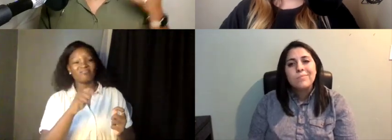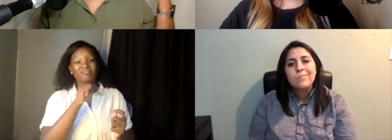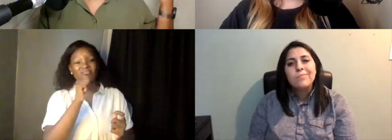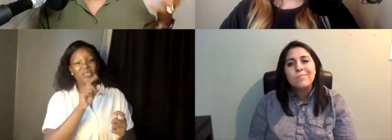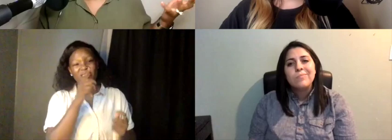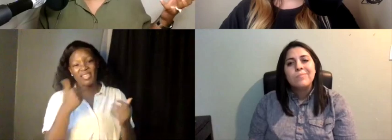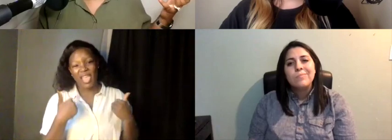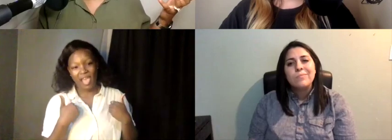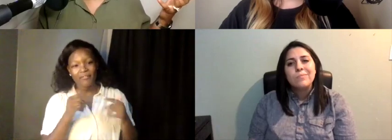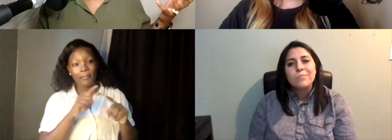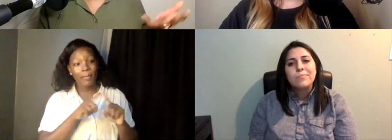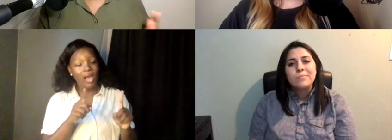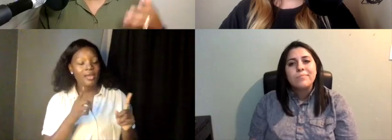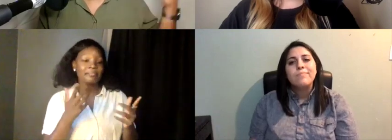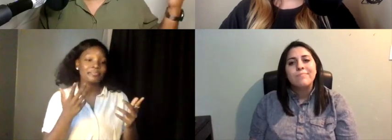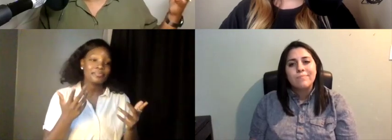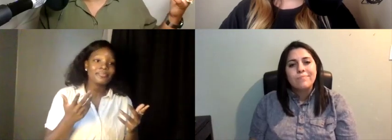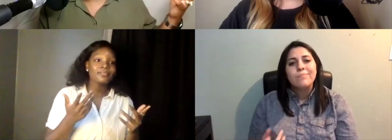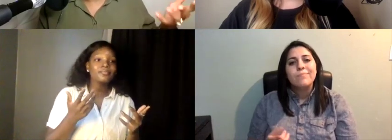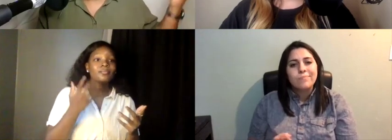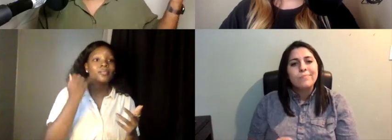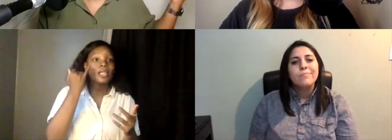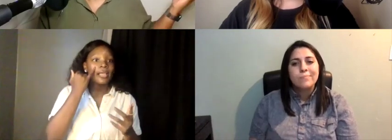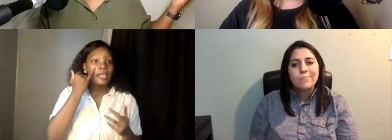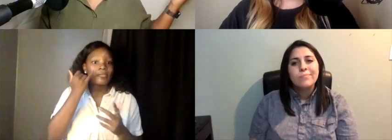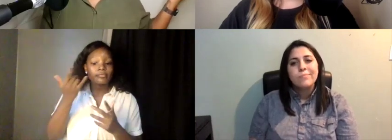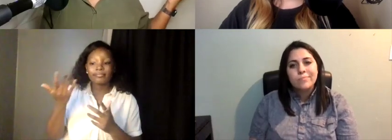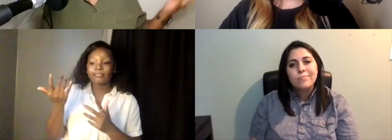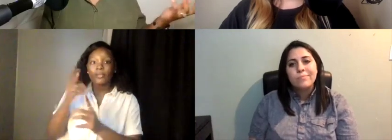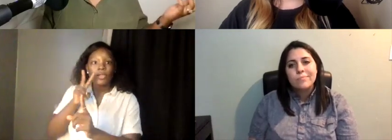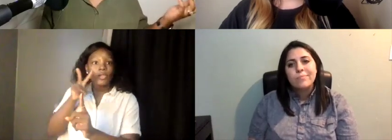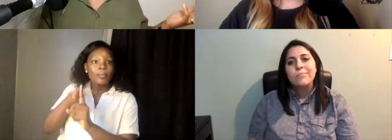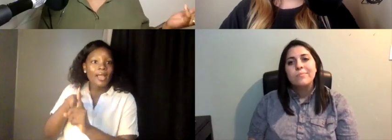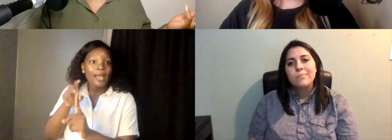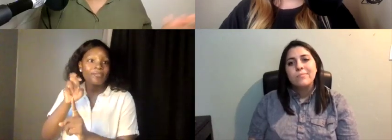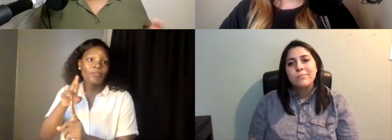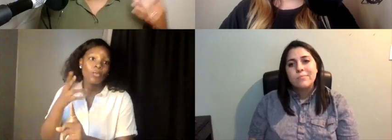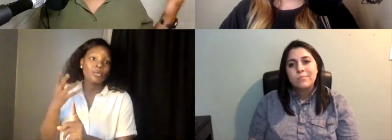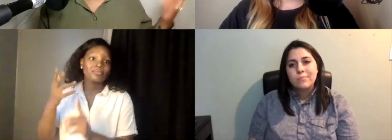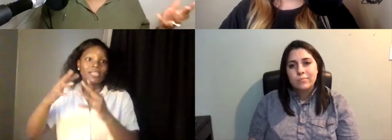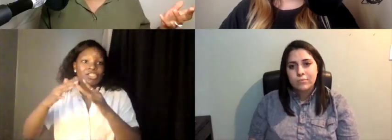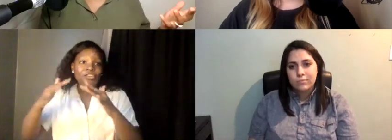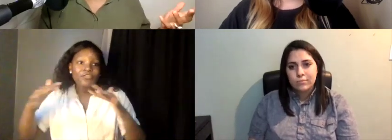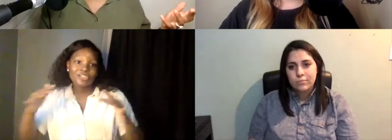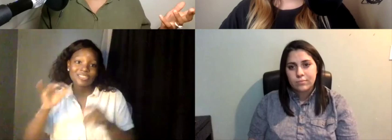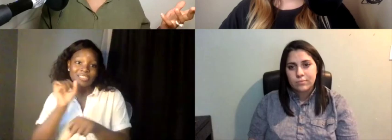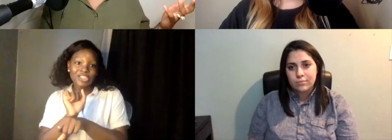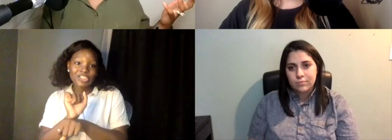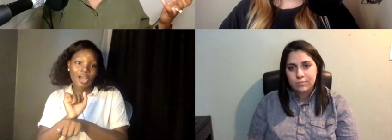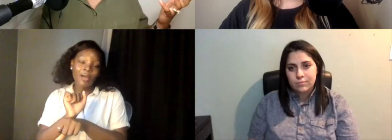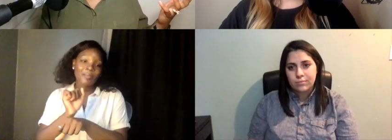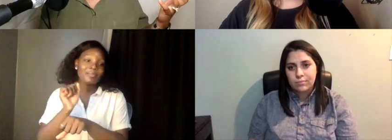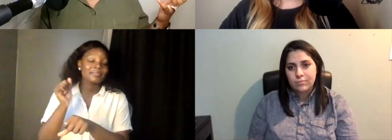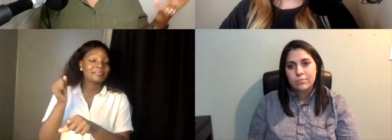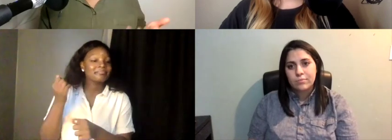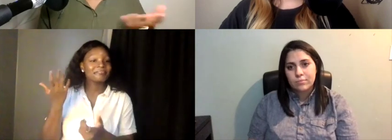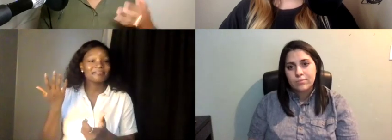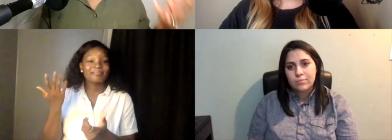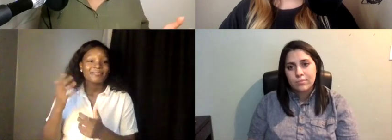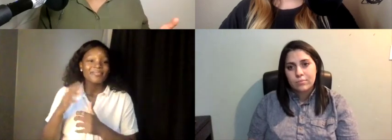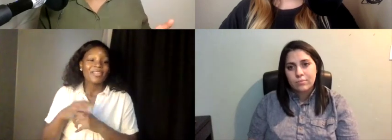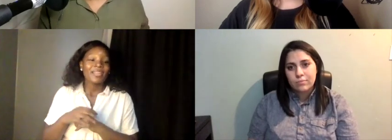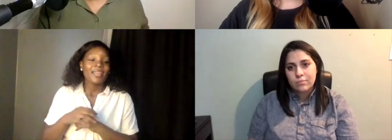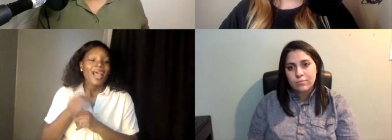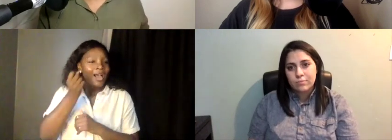you know, applying for like a diversity, equity, and inclusion job or something like that, right? Like these DEI jobs. You're